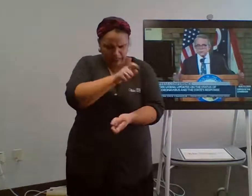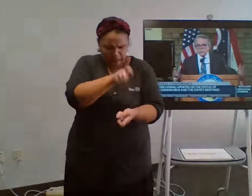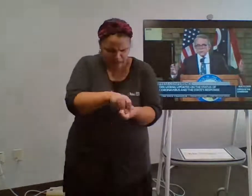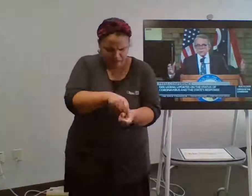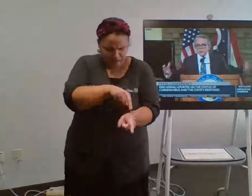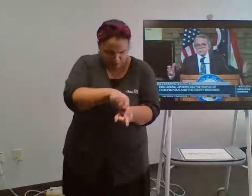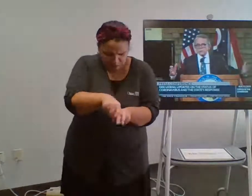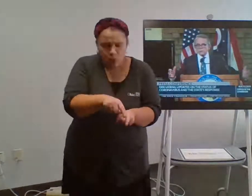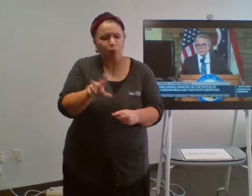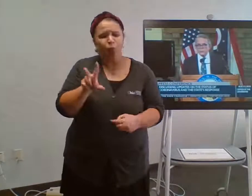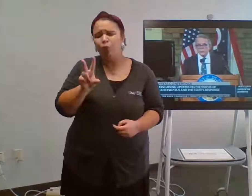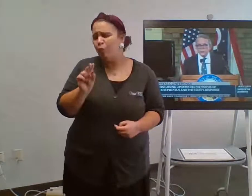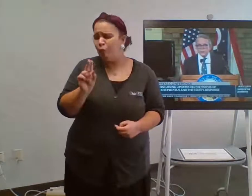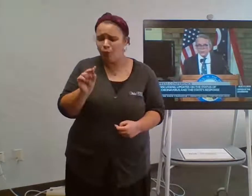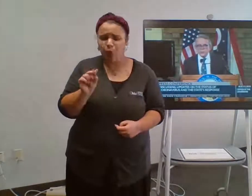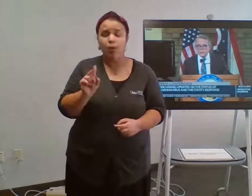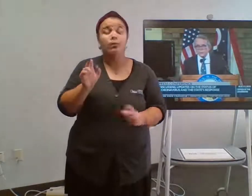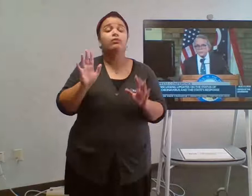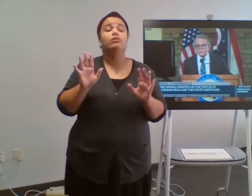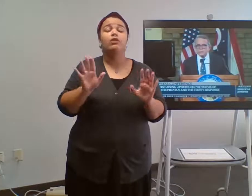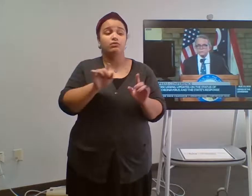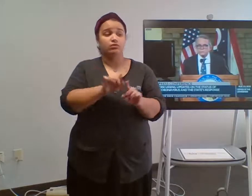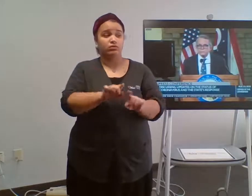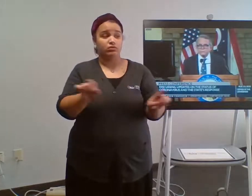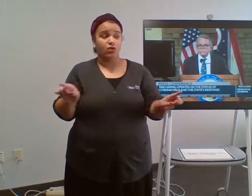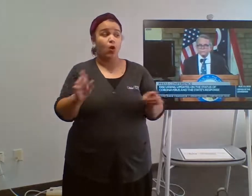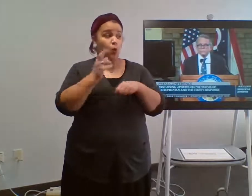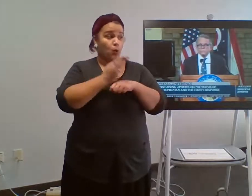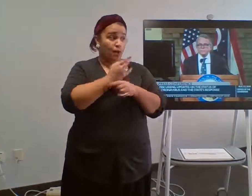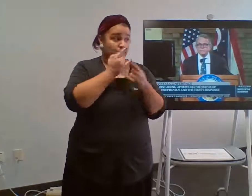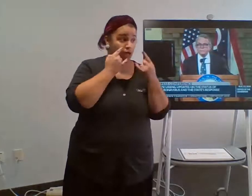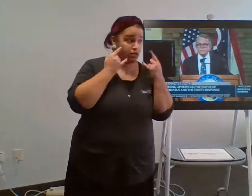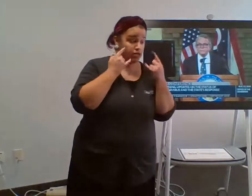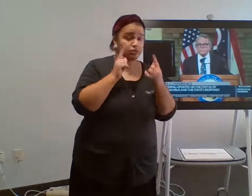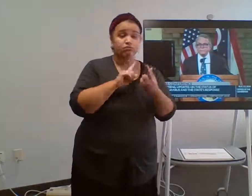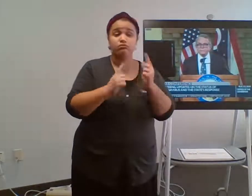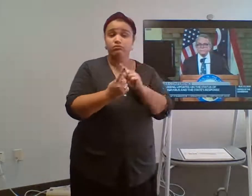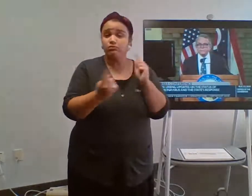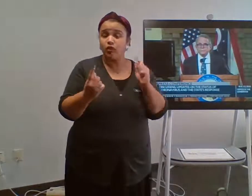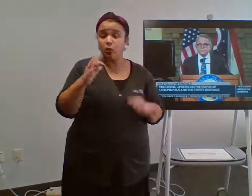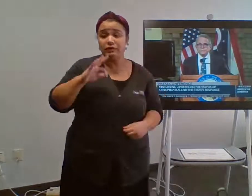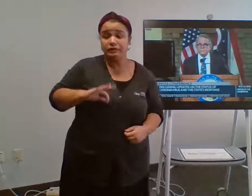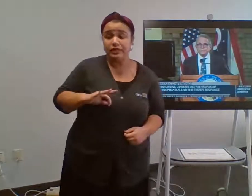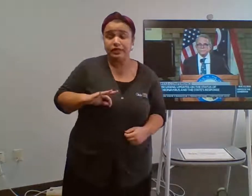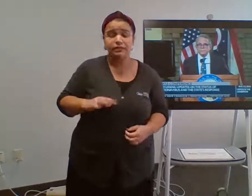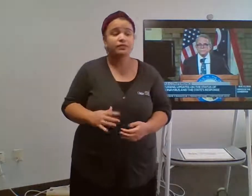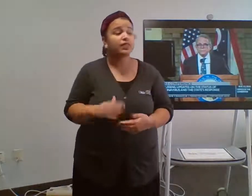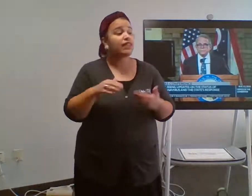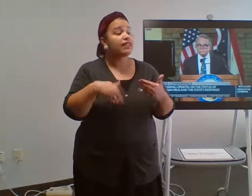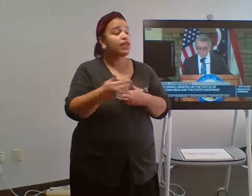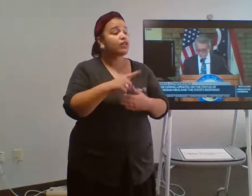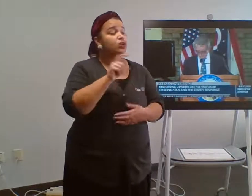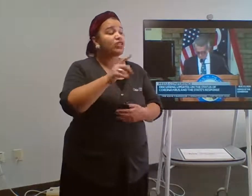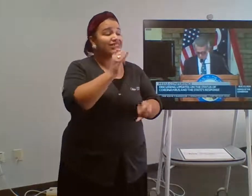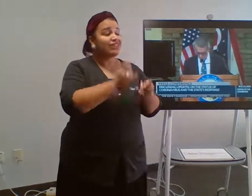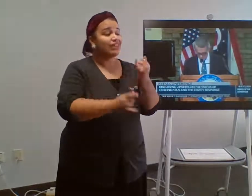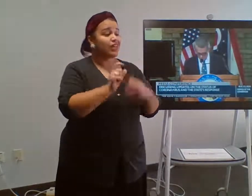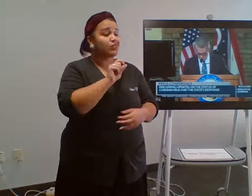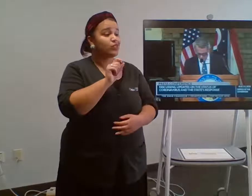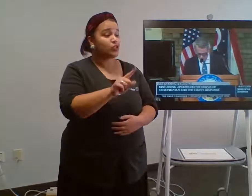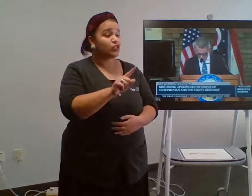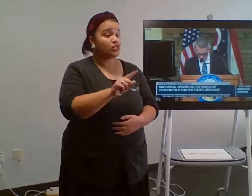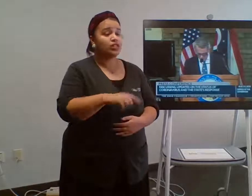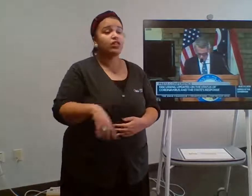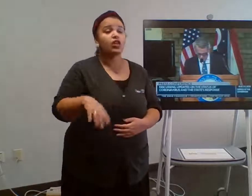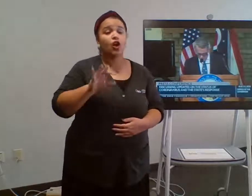difference. Everyone trying to keep the social distance will make a big difference. Governor, so the next question is the last question, and it's from Farnoosh